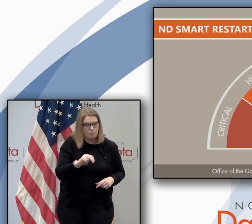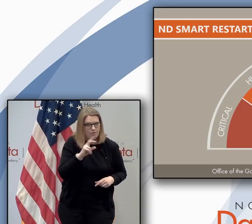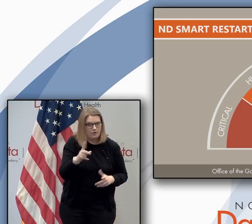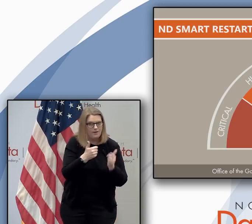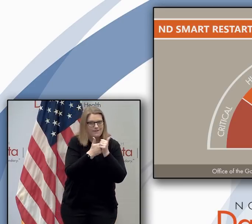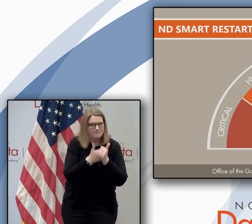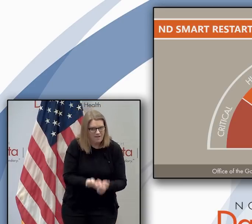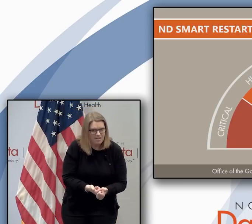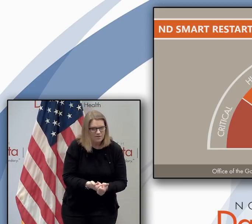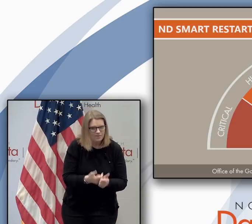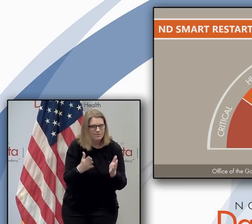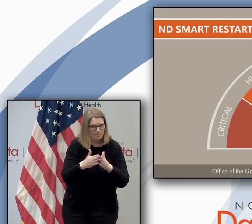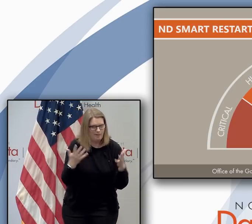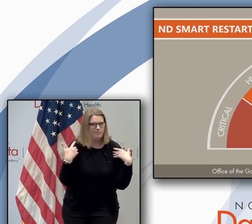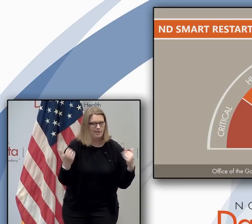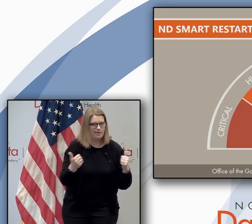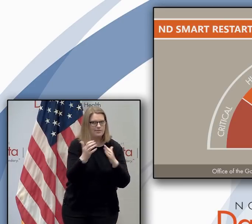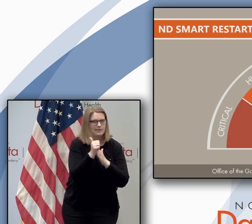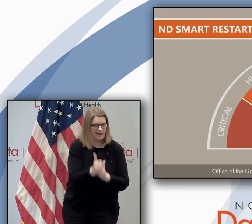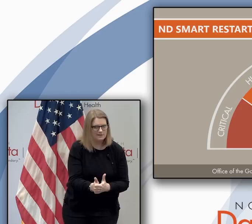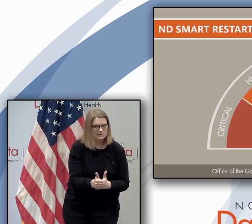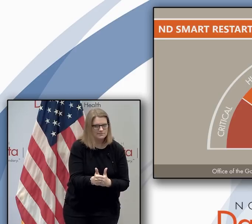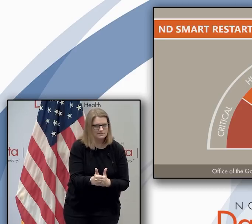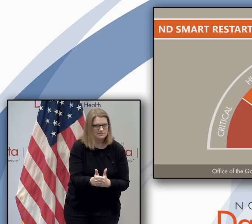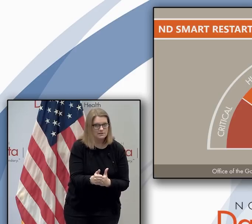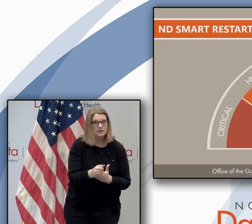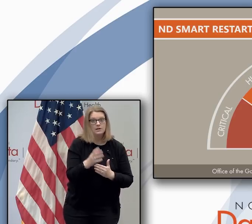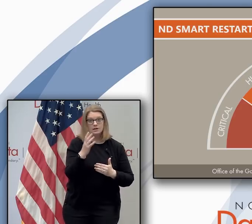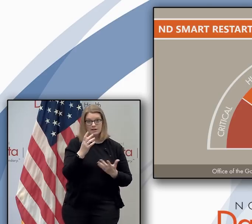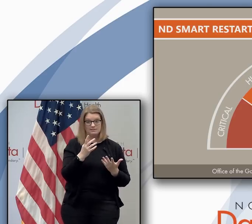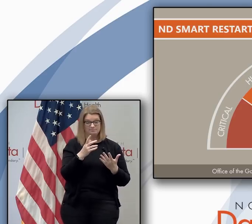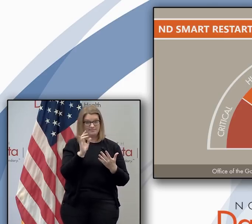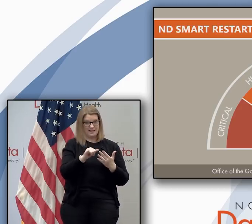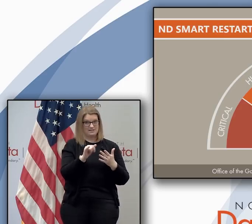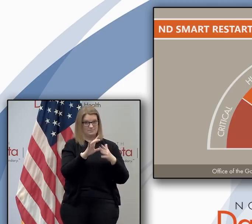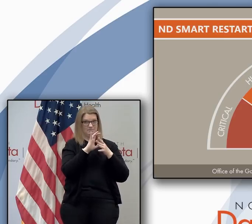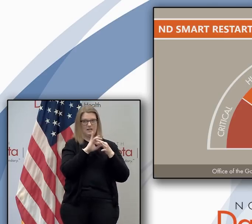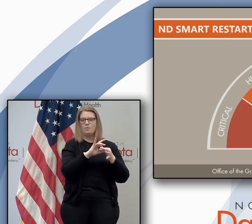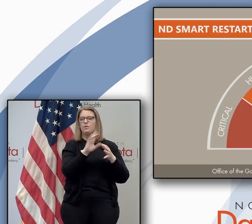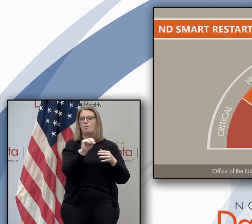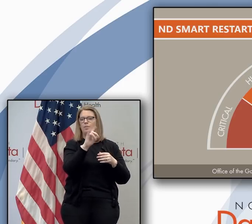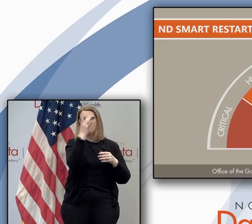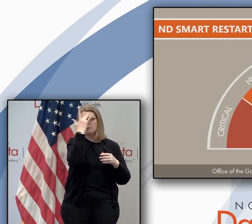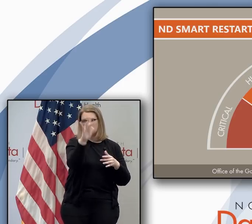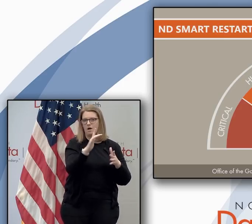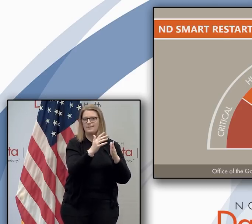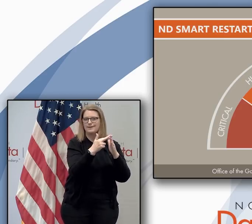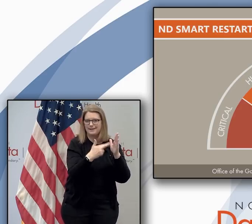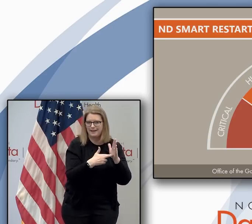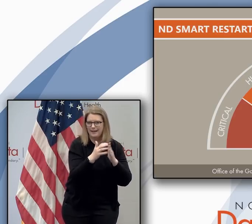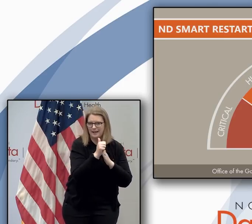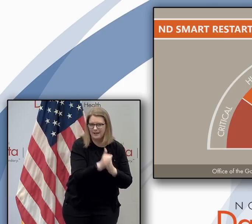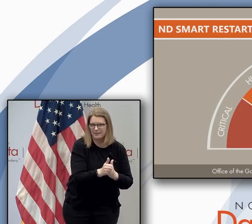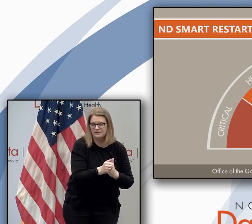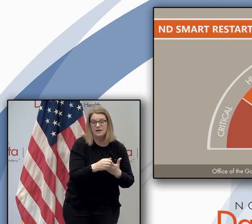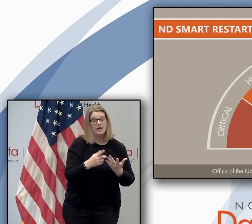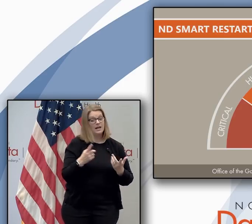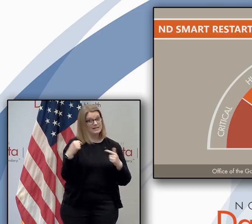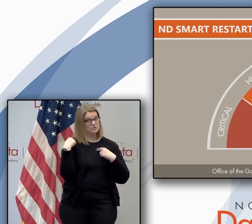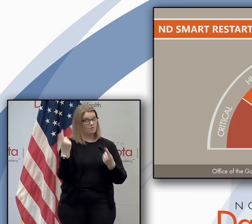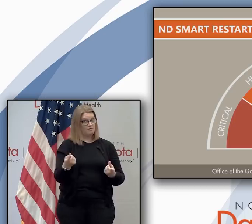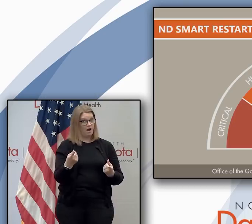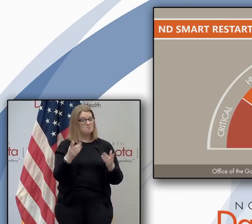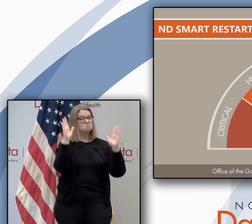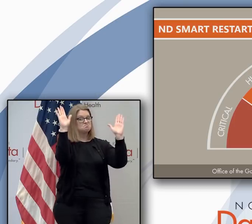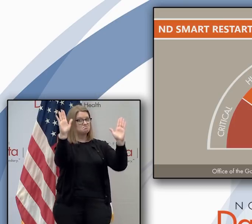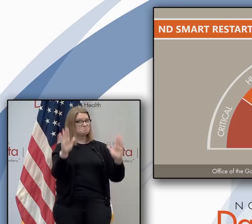public health guidance which we've issued under the North Dakota SMART guidelines, but also, and people are doing fantastic so far,